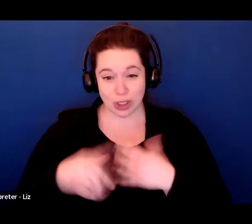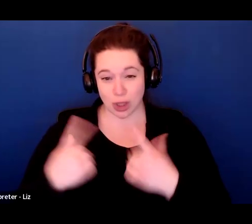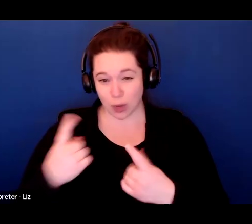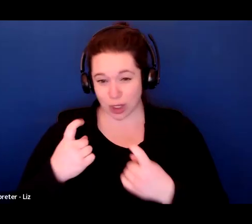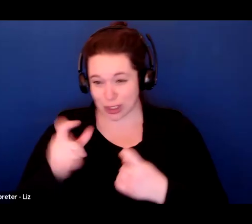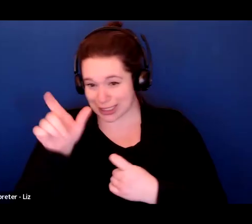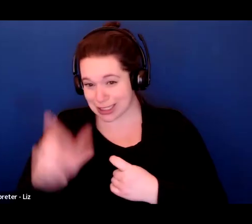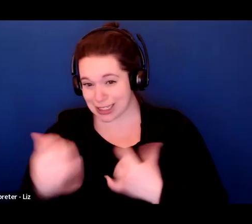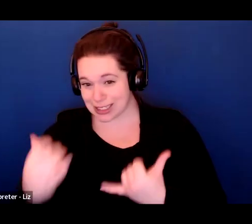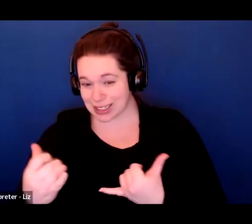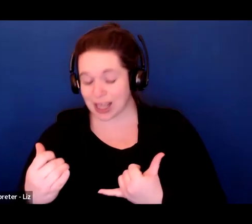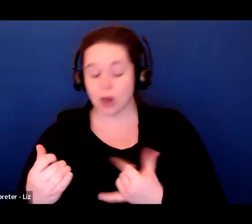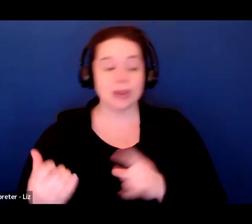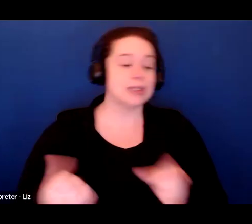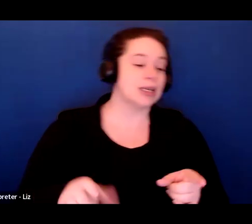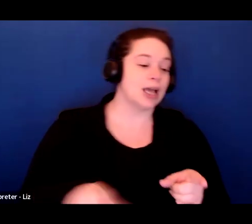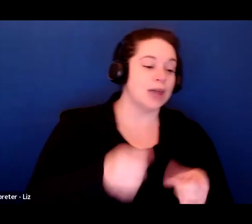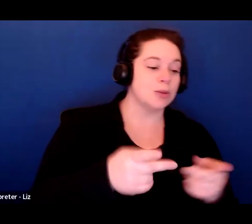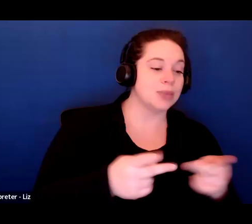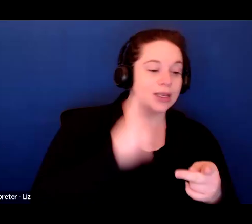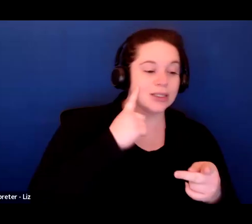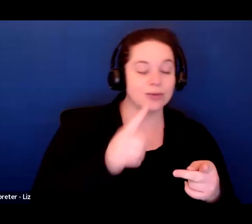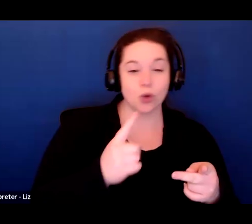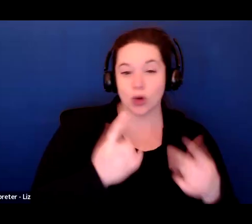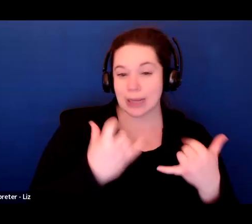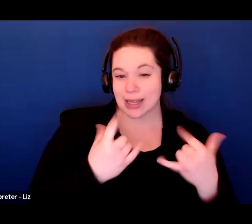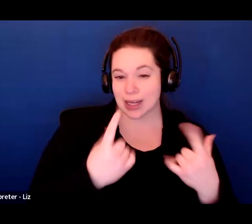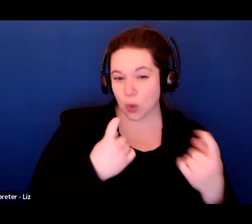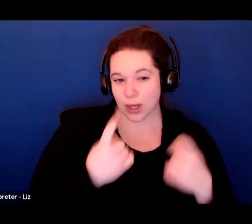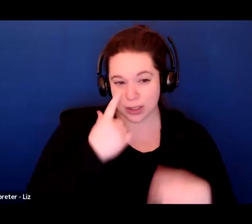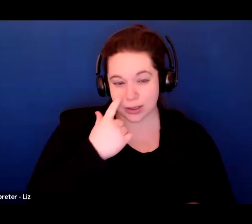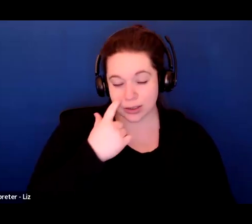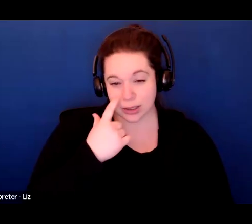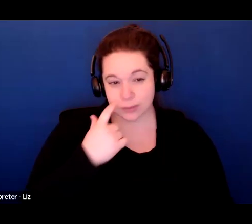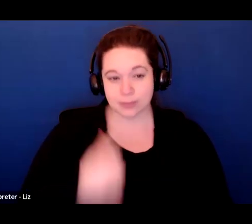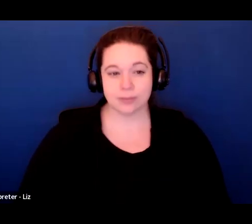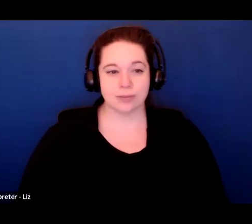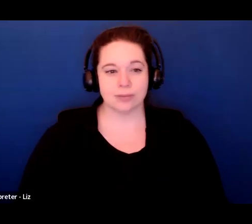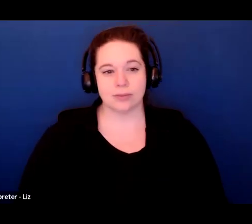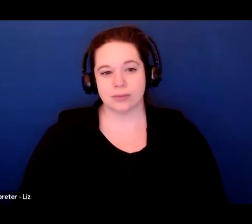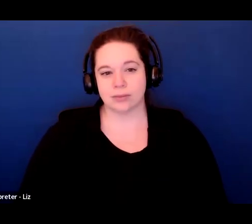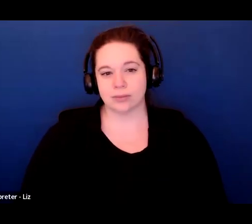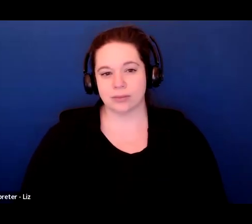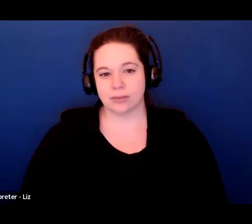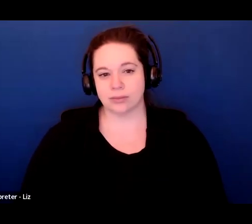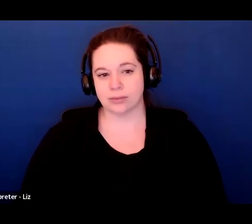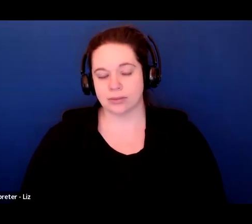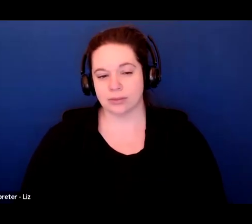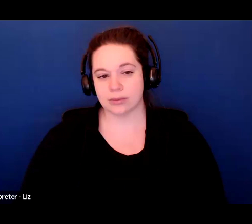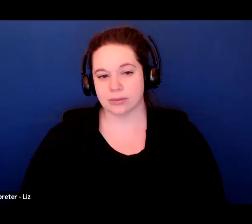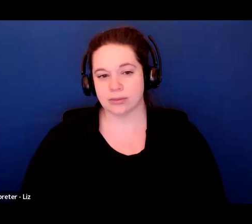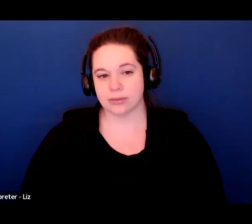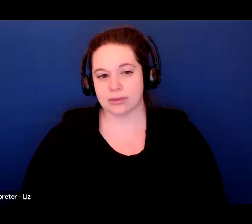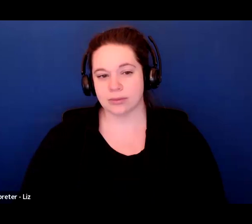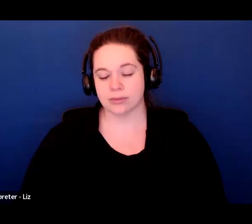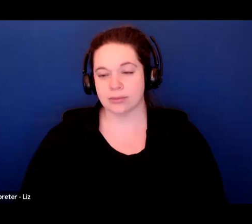we'll talk about those. Let me check the other place for immediate questions here because there's a